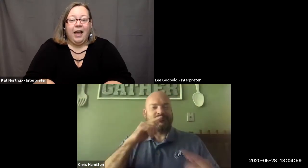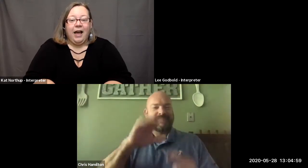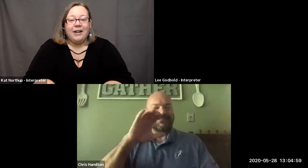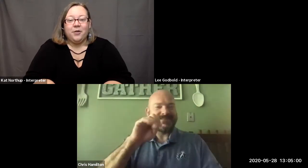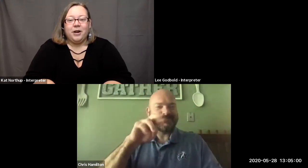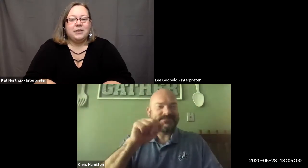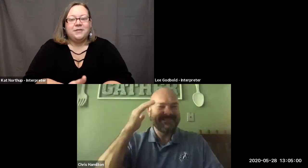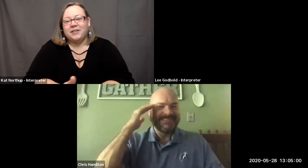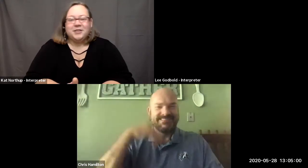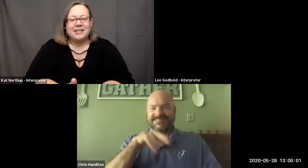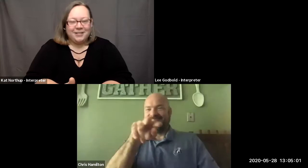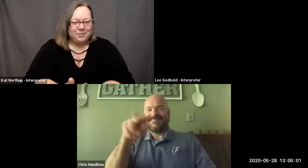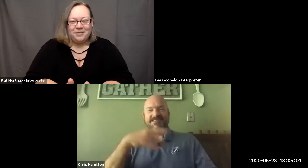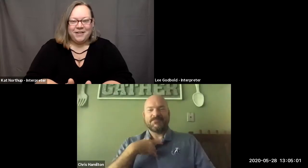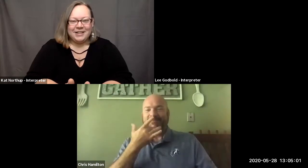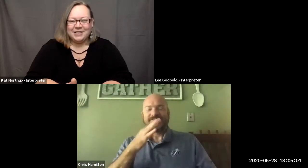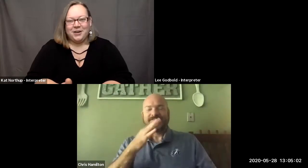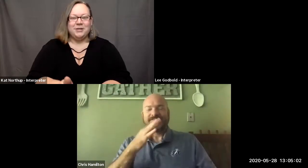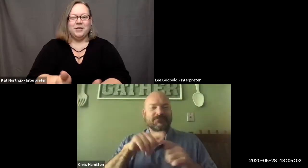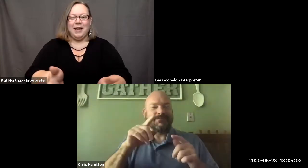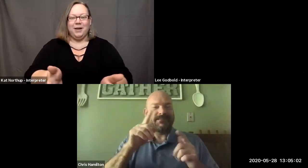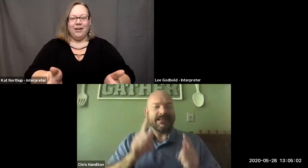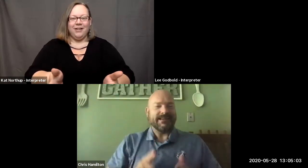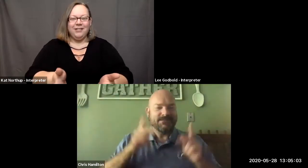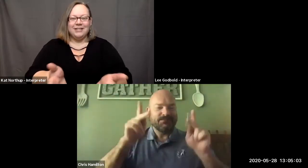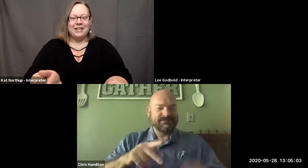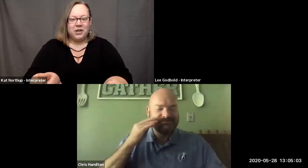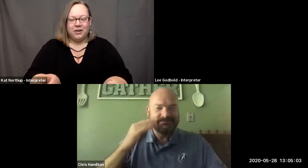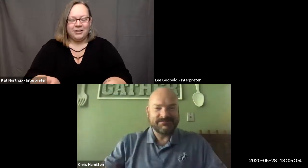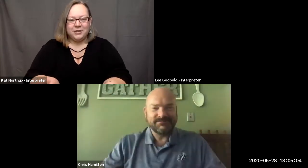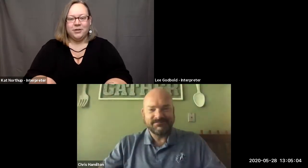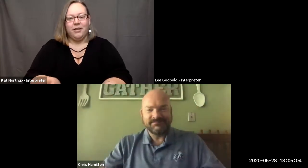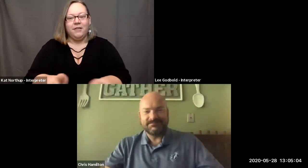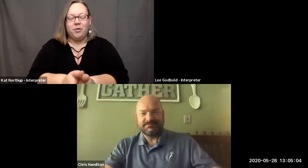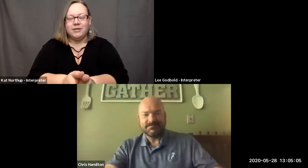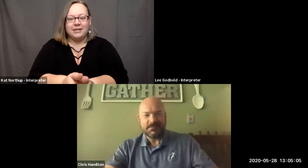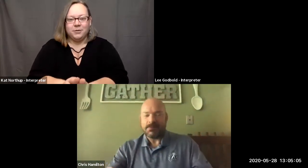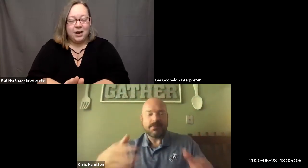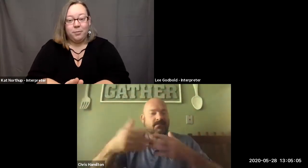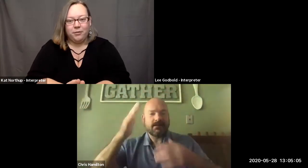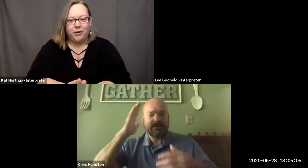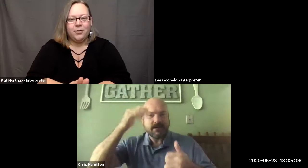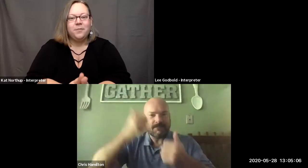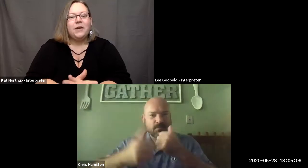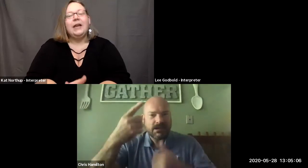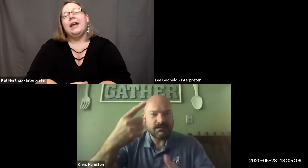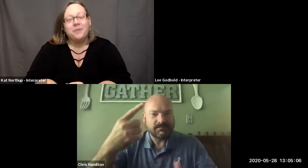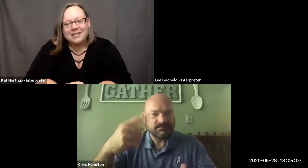I know it always feels a little bit funny to talk to a camera instead of talking to the live person, which I prefer. Anyways,